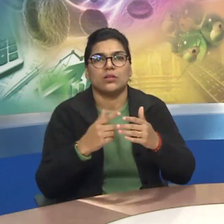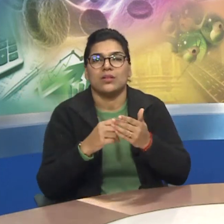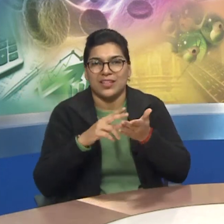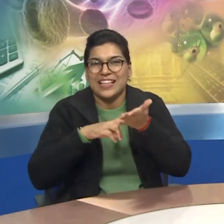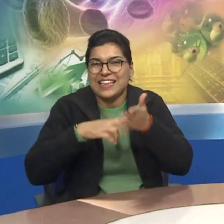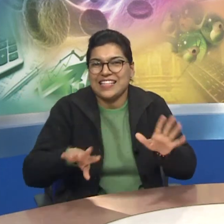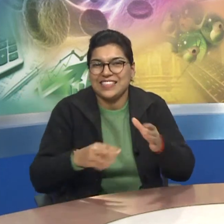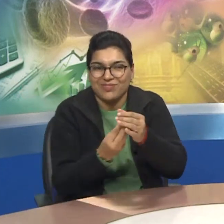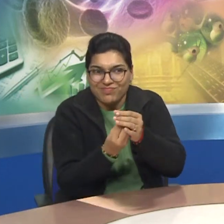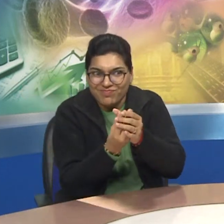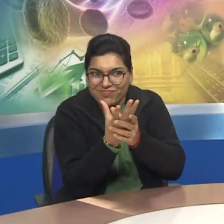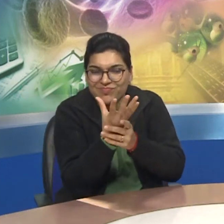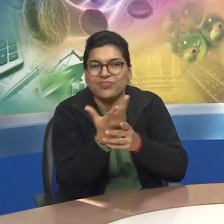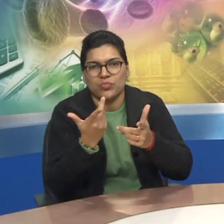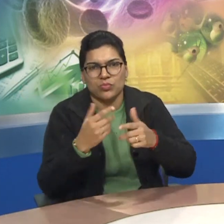environmental,